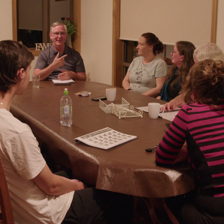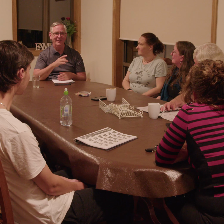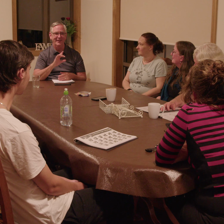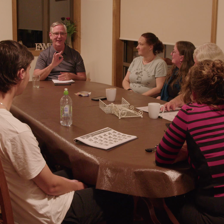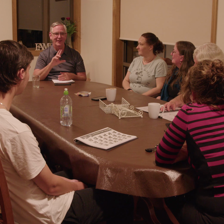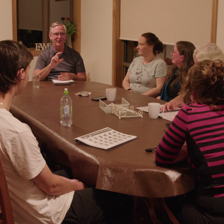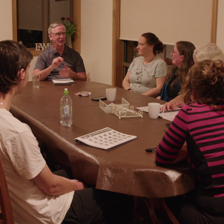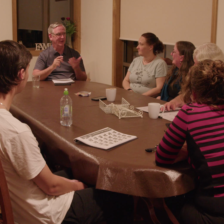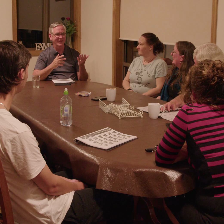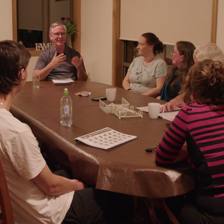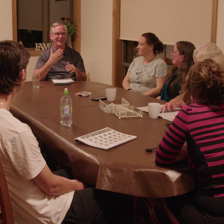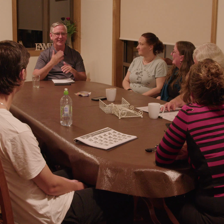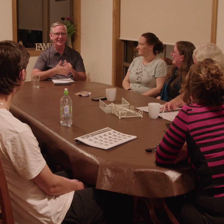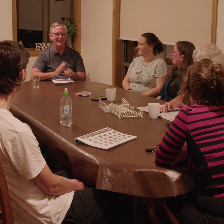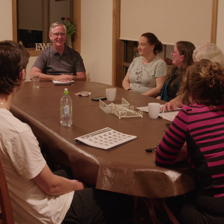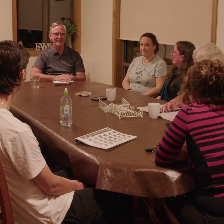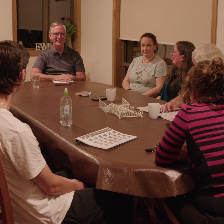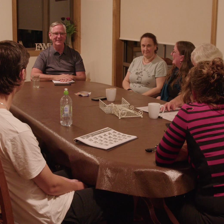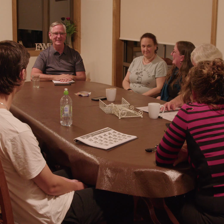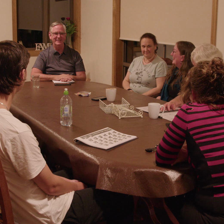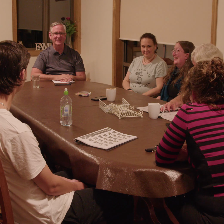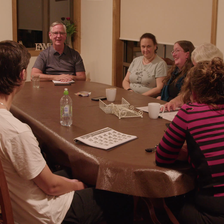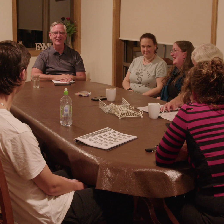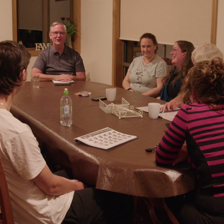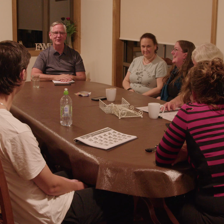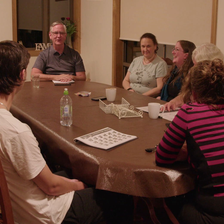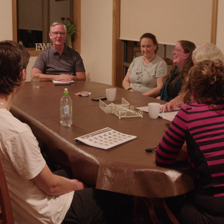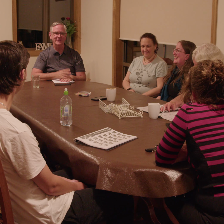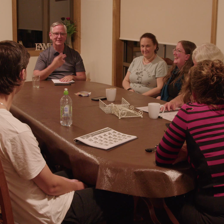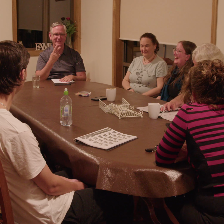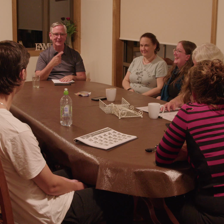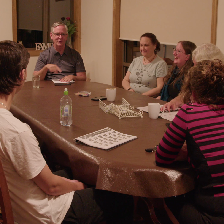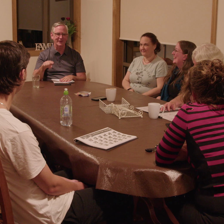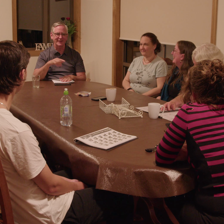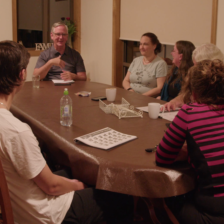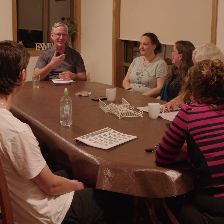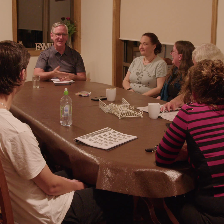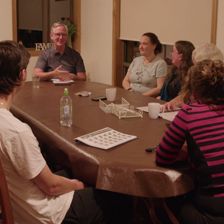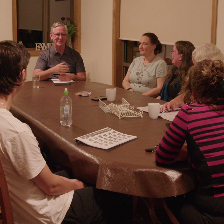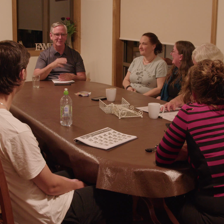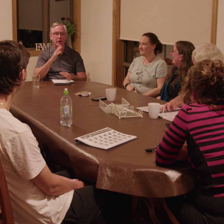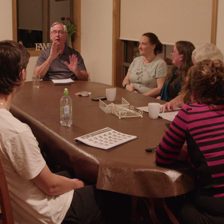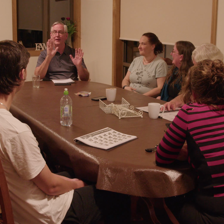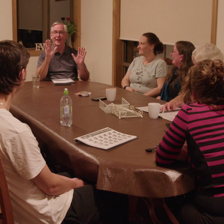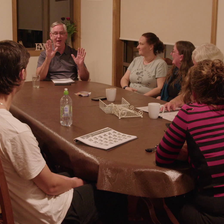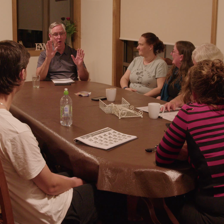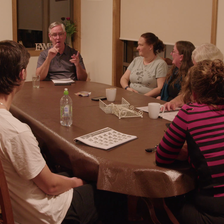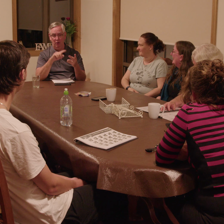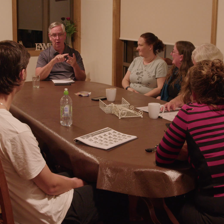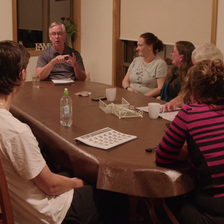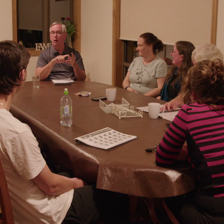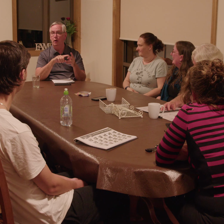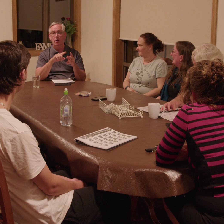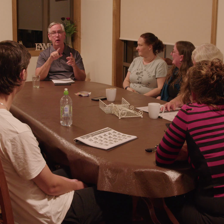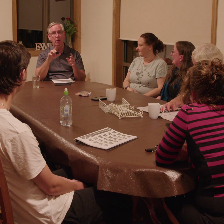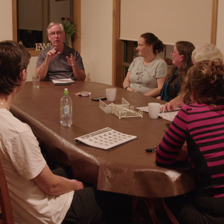already past 8:30, and so we will see you next